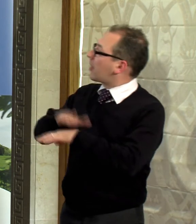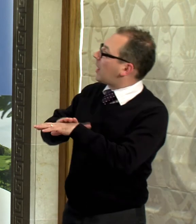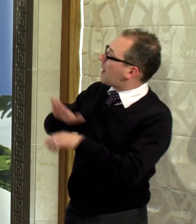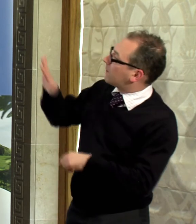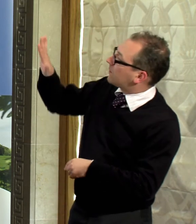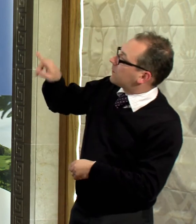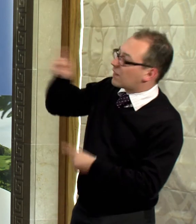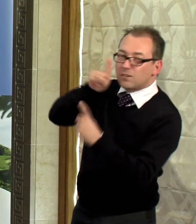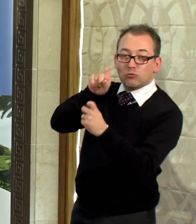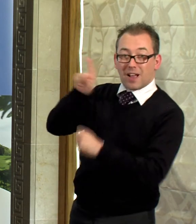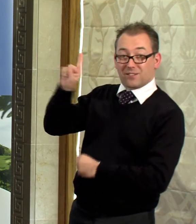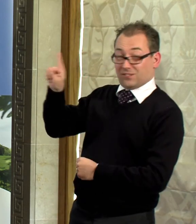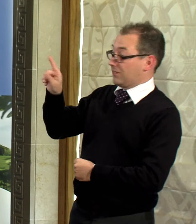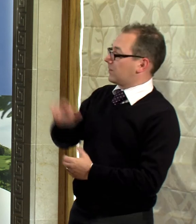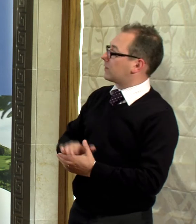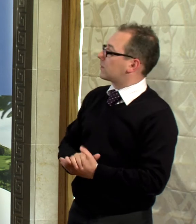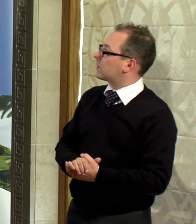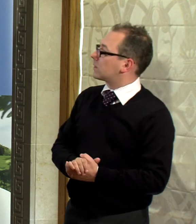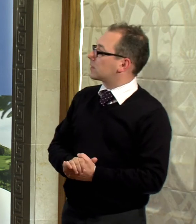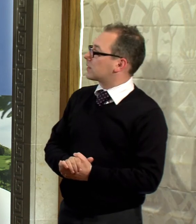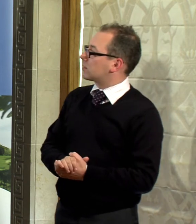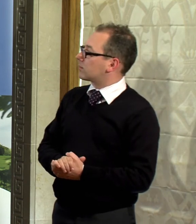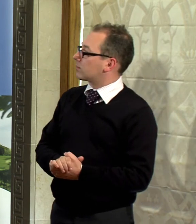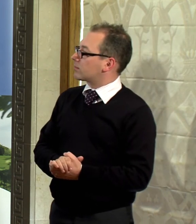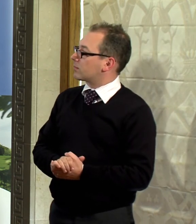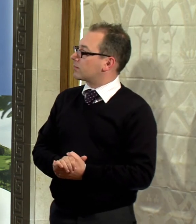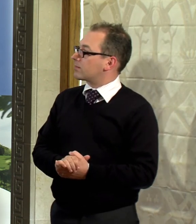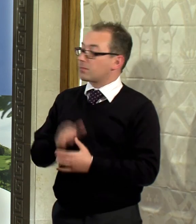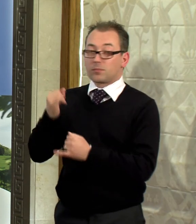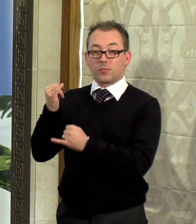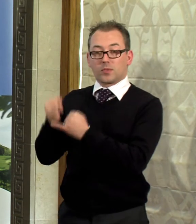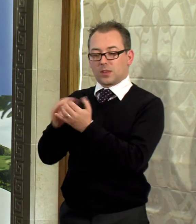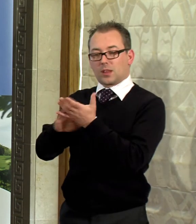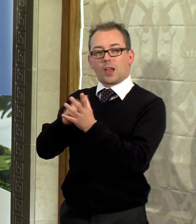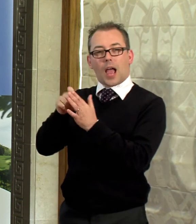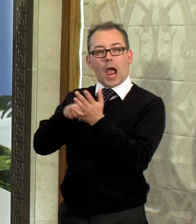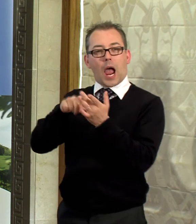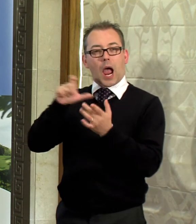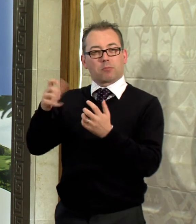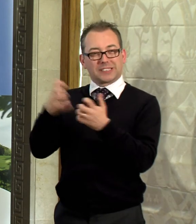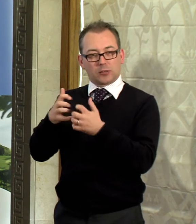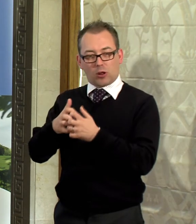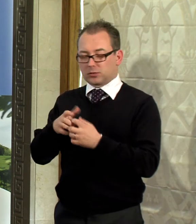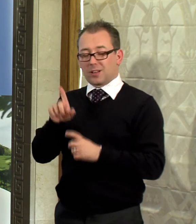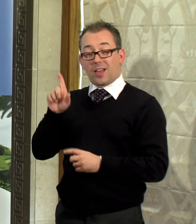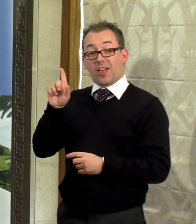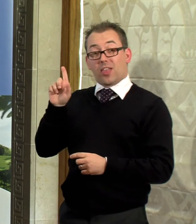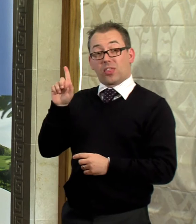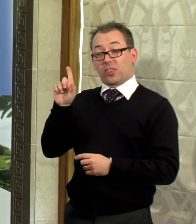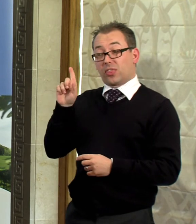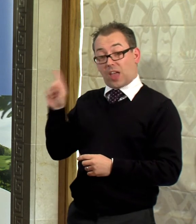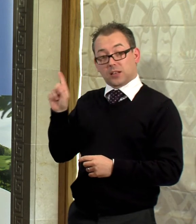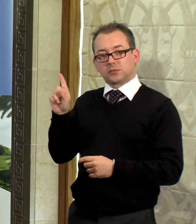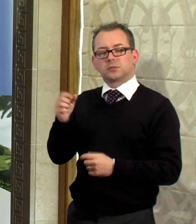left-hand photo, and haptic technology. An example of haptic technology, which